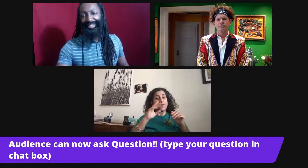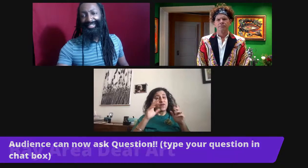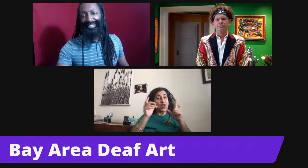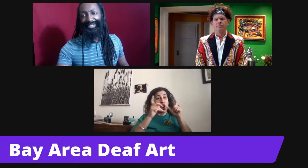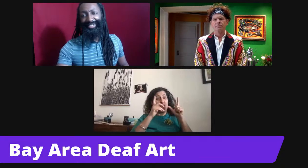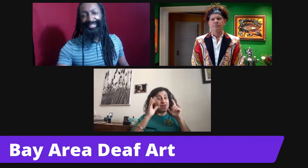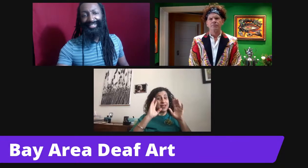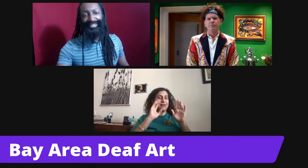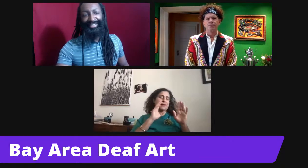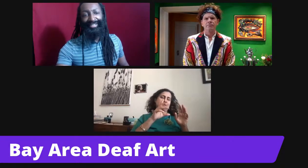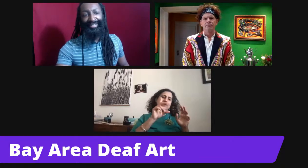Yes.